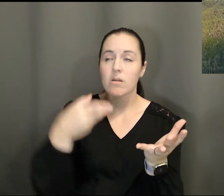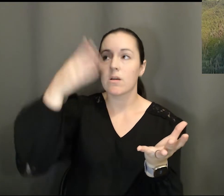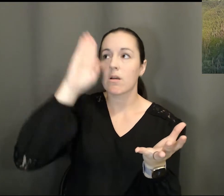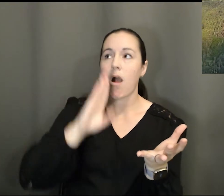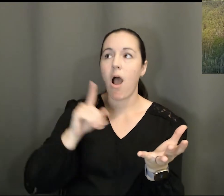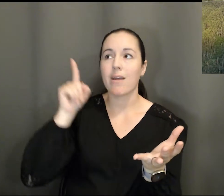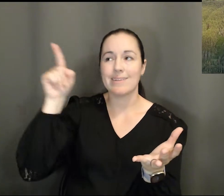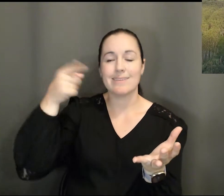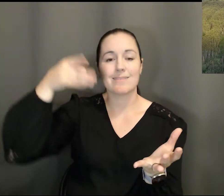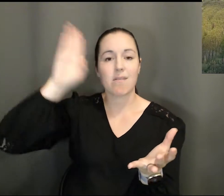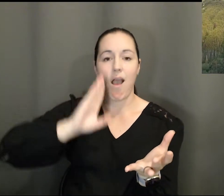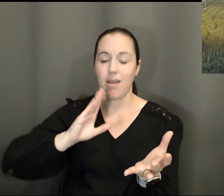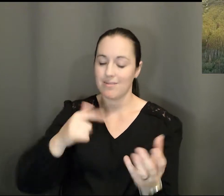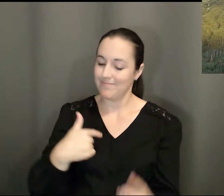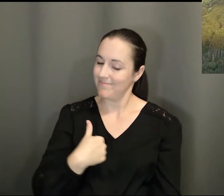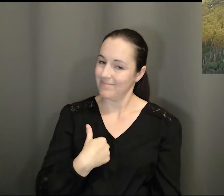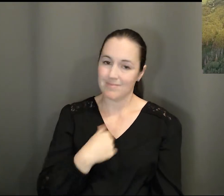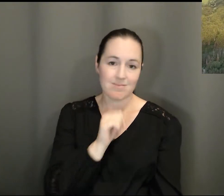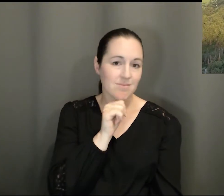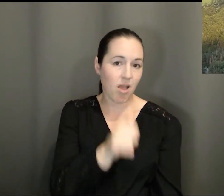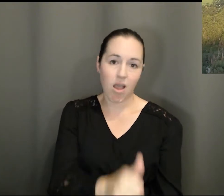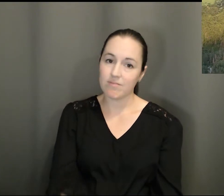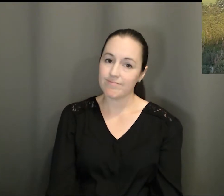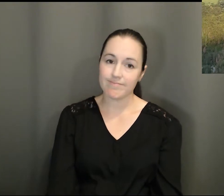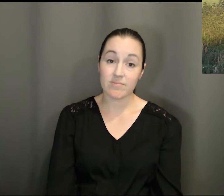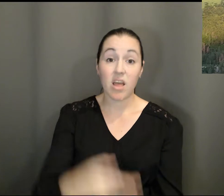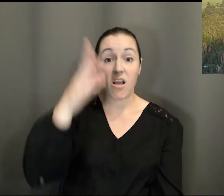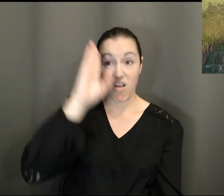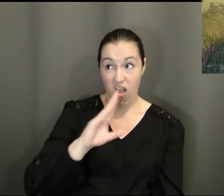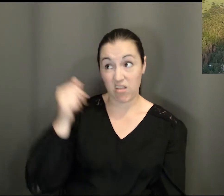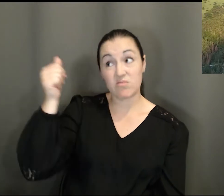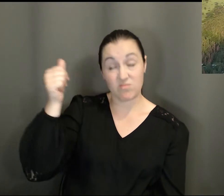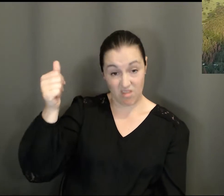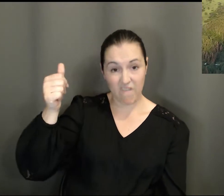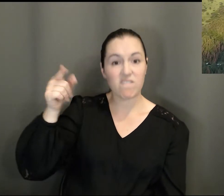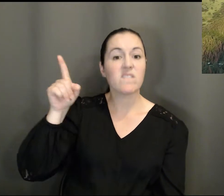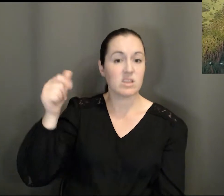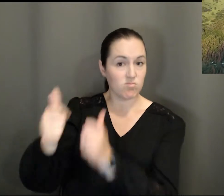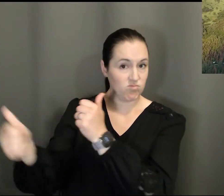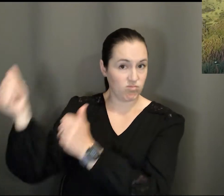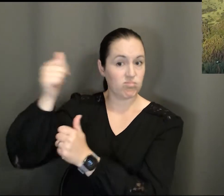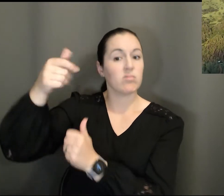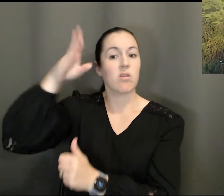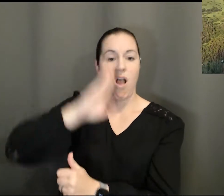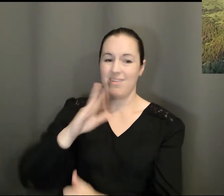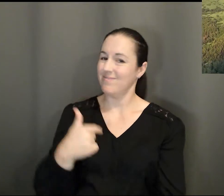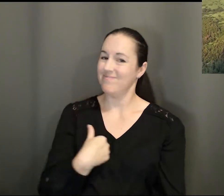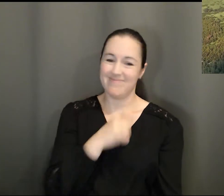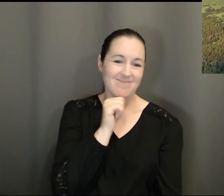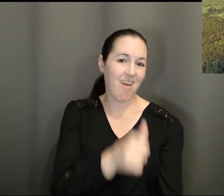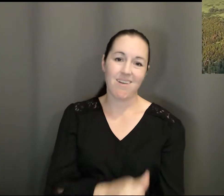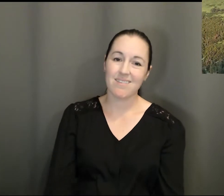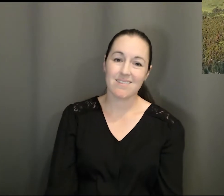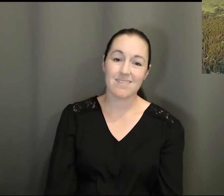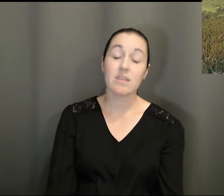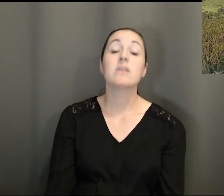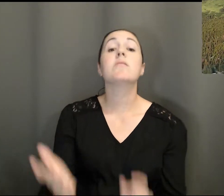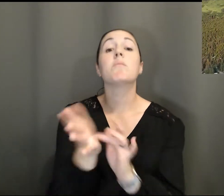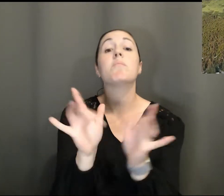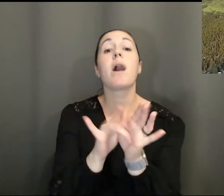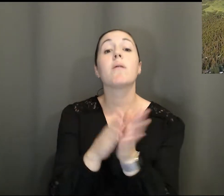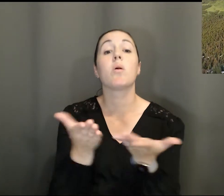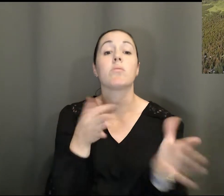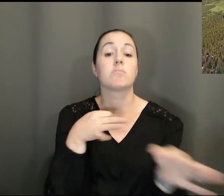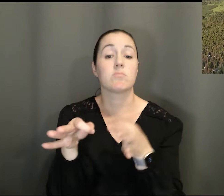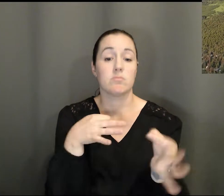verses 28 to 29, don't you know by now that the everlasting God, the creator of the farthest parts of the earth, never grows